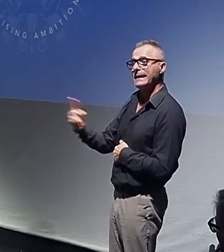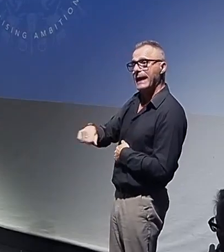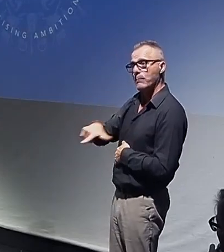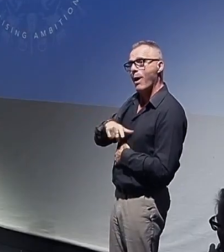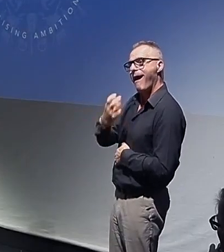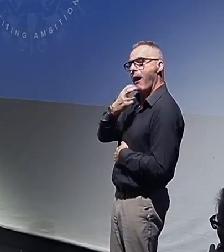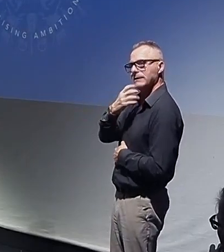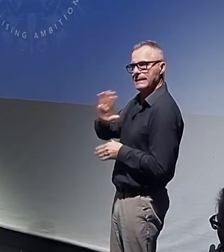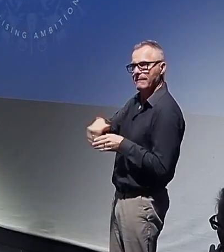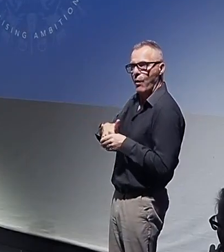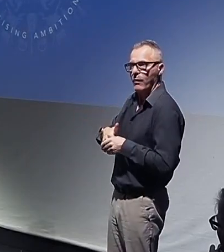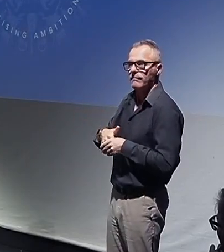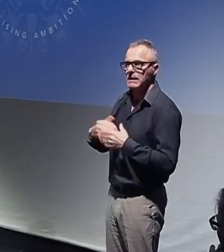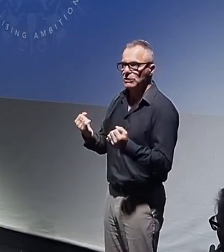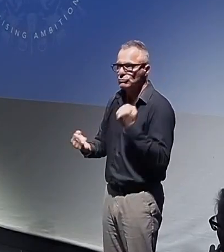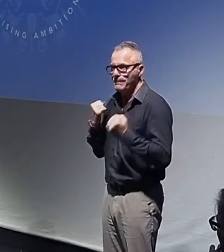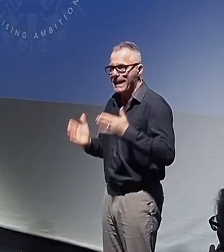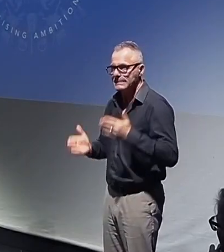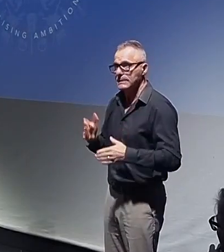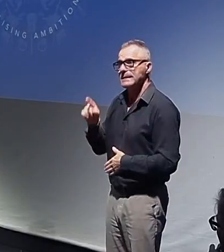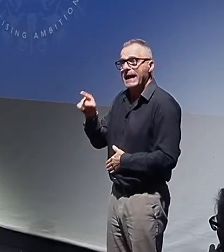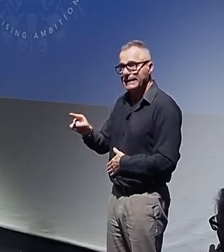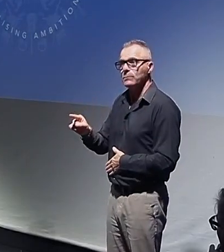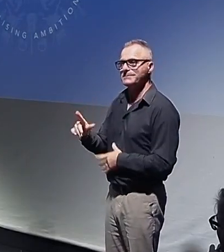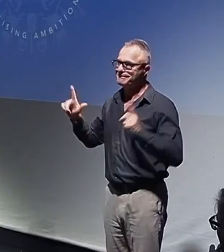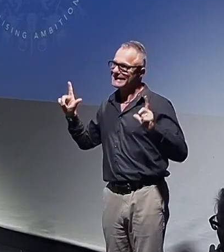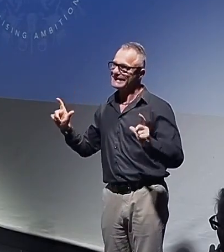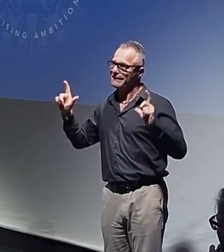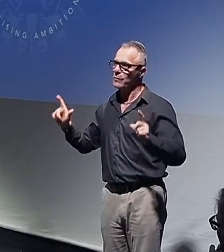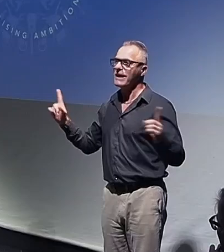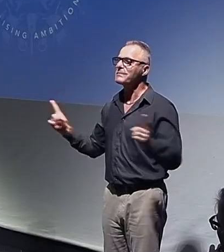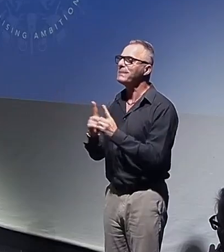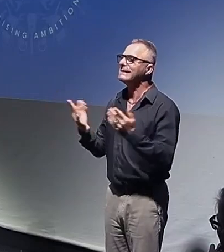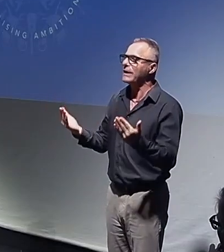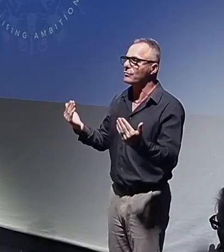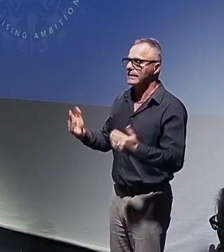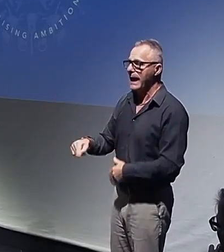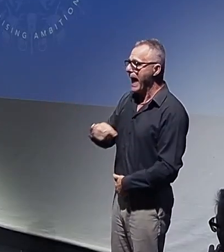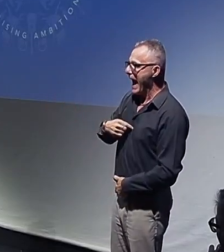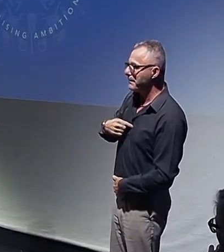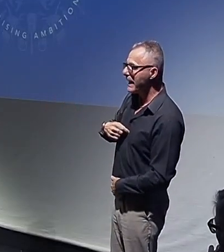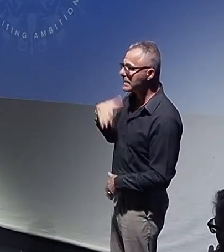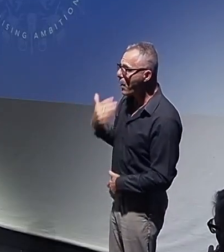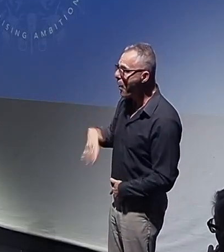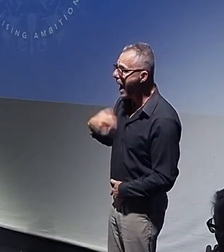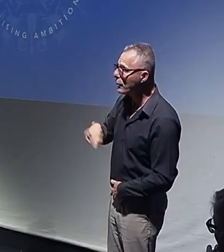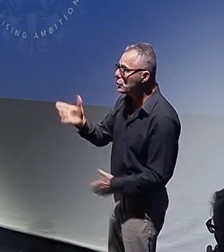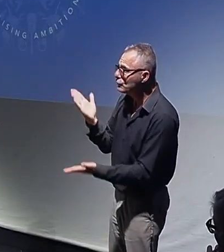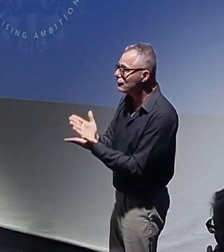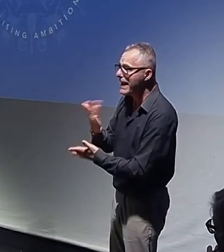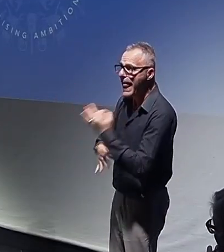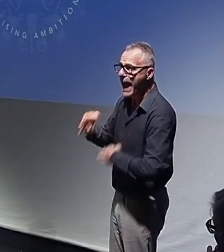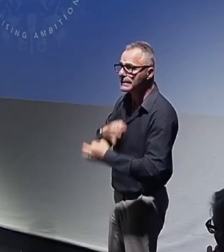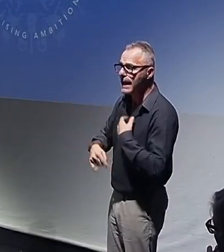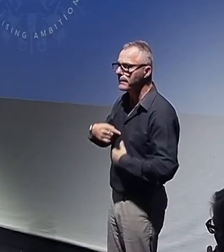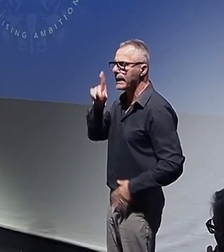gymnastics, and he was doing meet and greets, photographs. And I remember being like, oh wow, you're a real life actor. And suddenly something